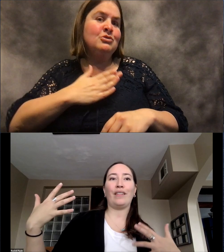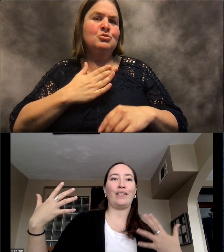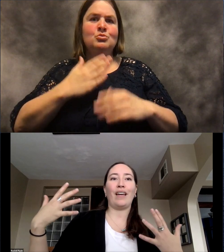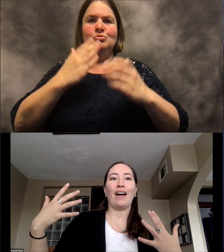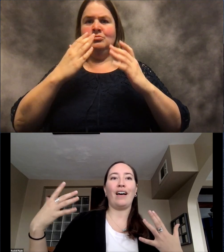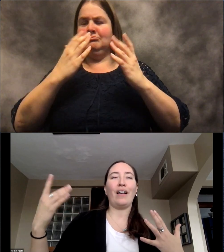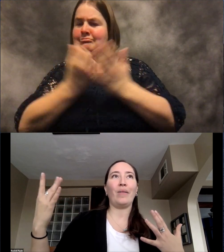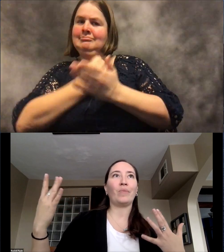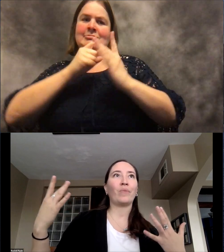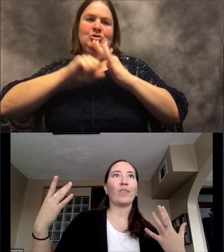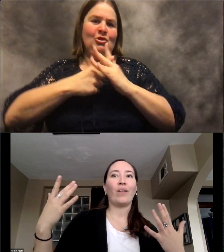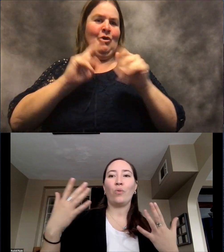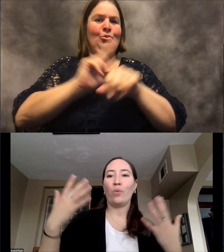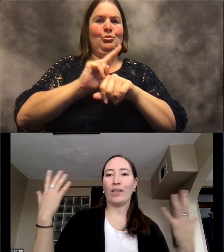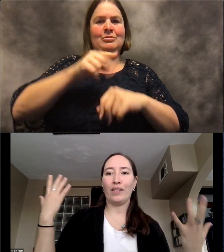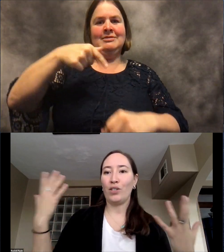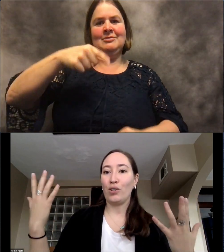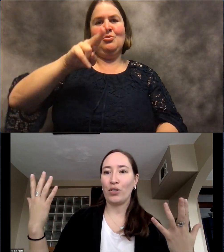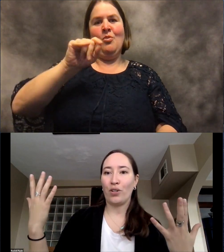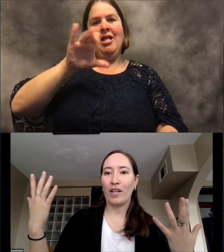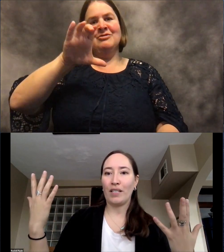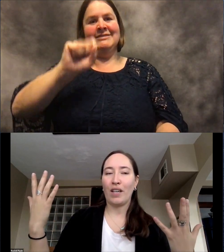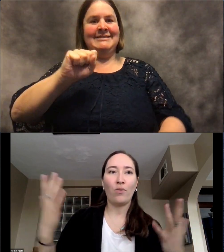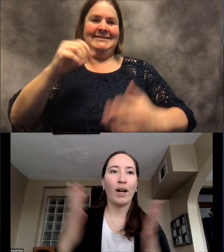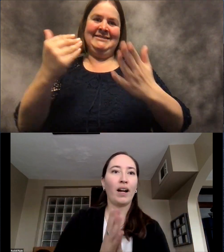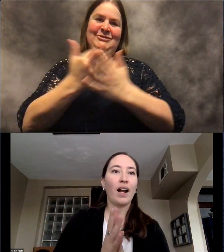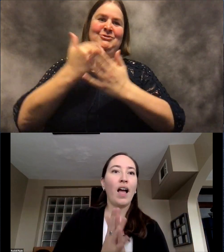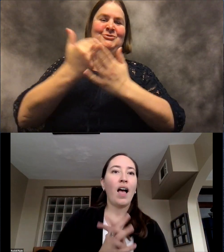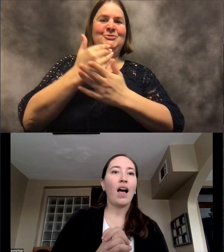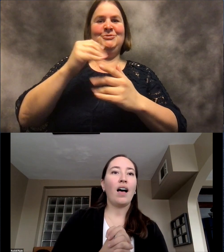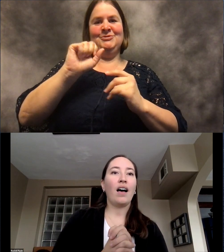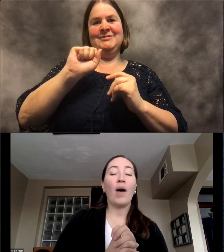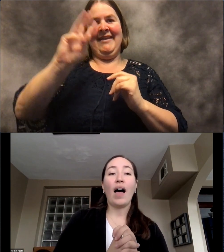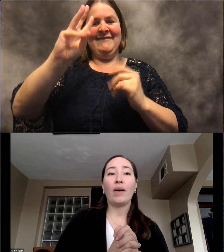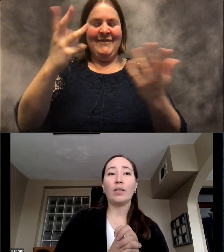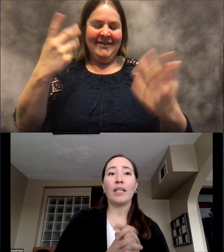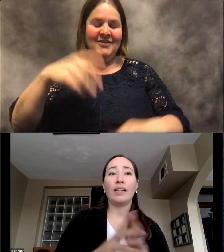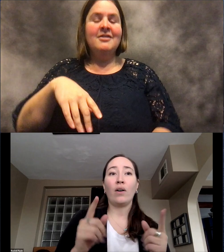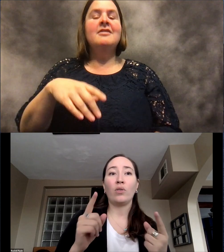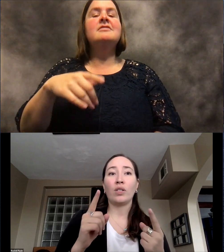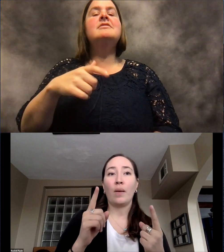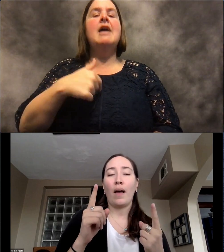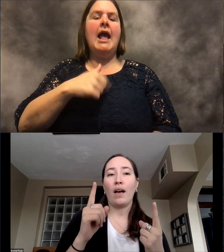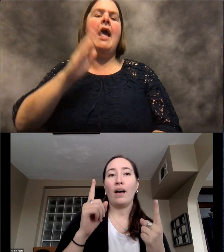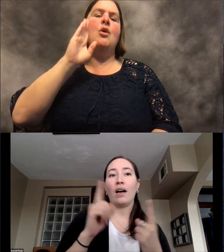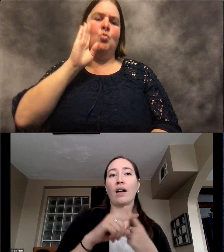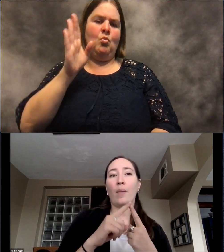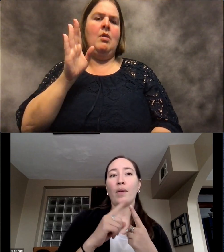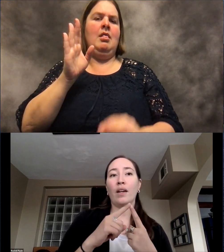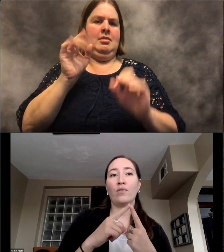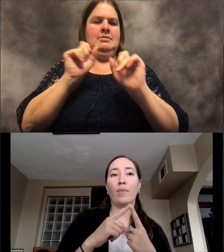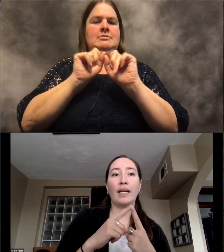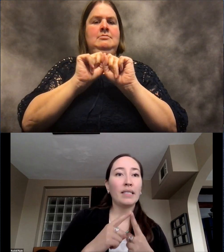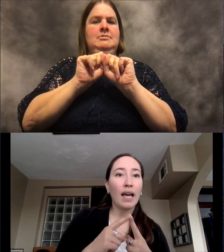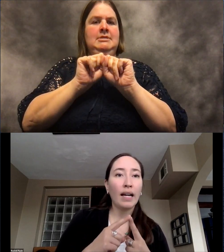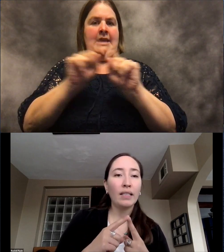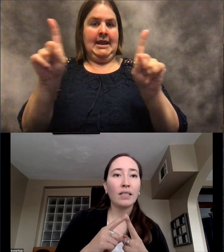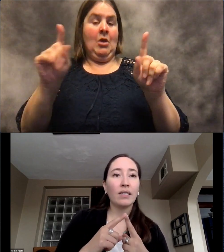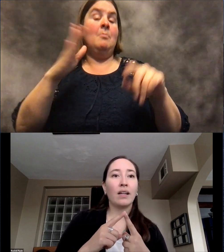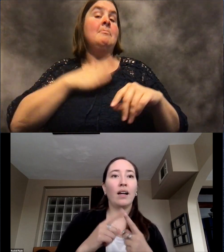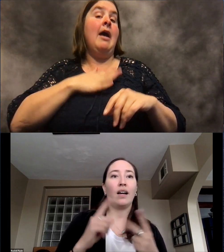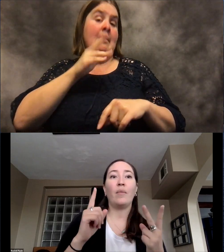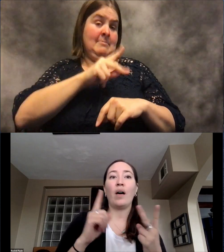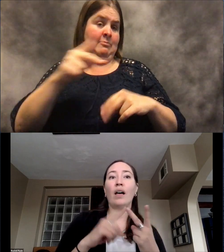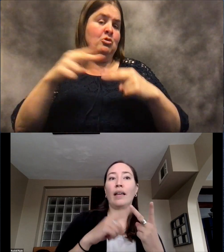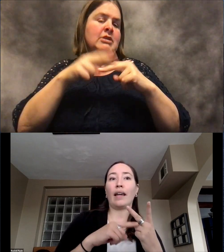started with this new survey software. I will send out a copy of my